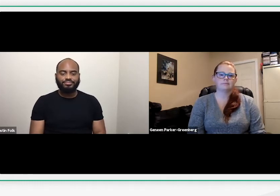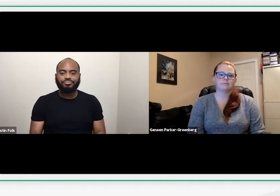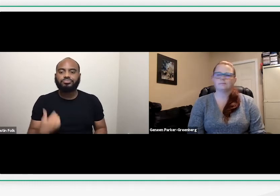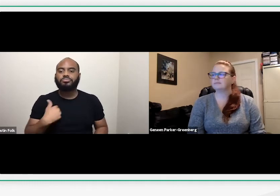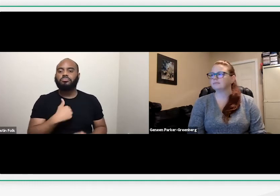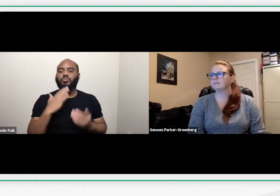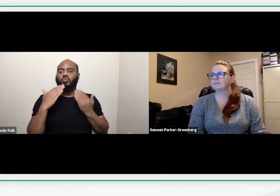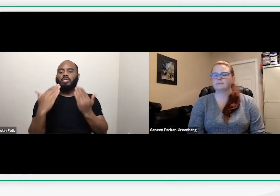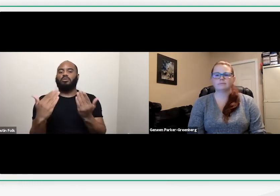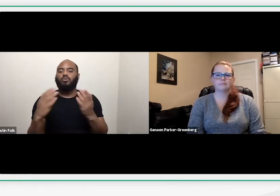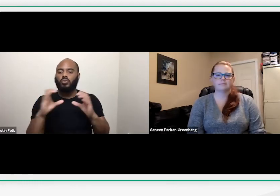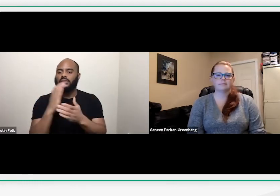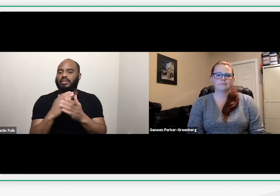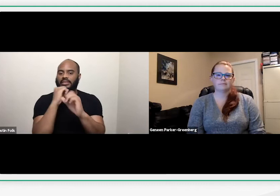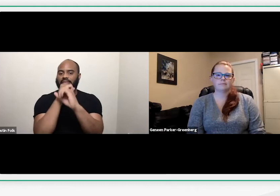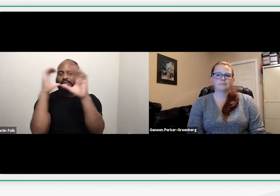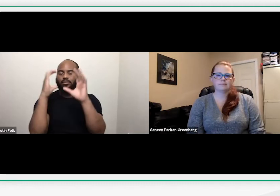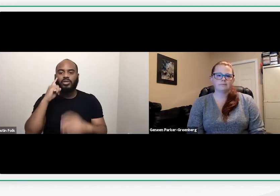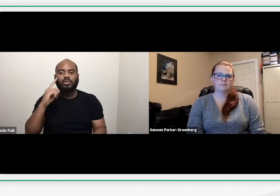the audience of that.